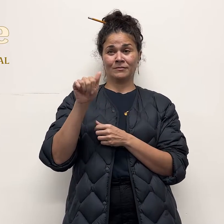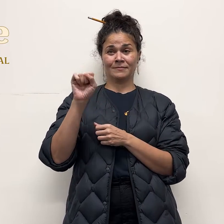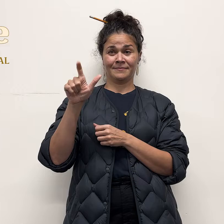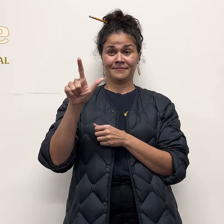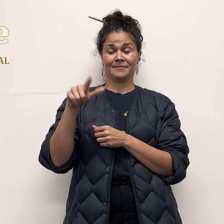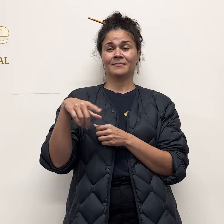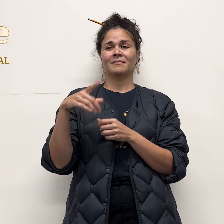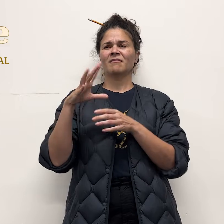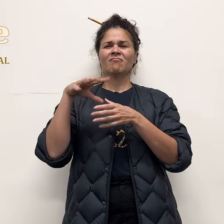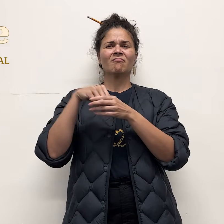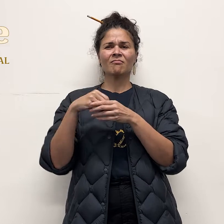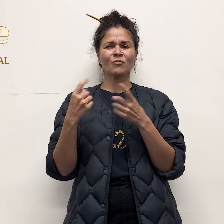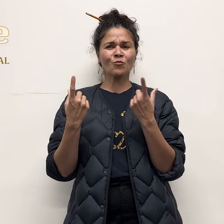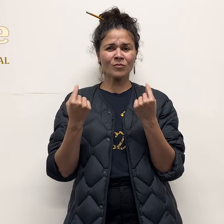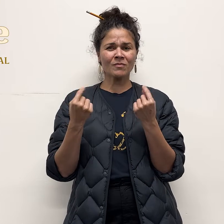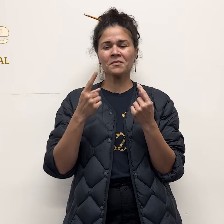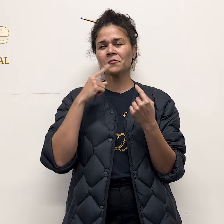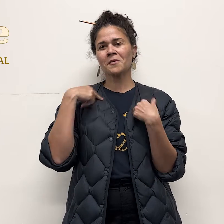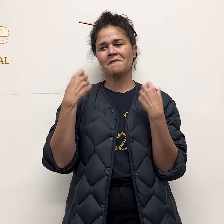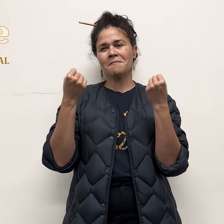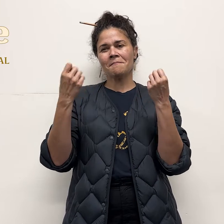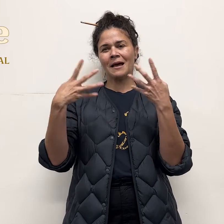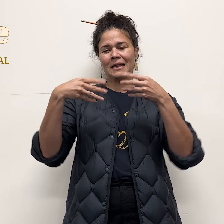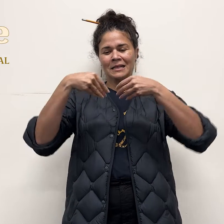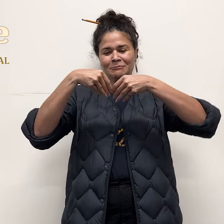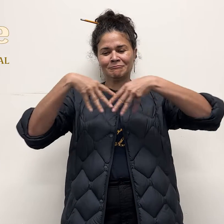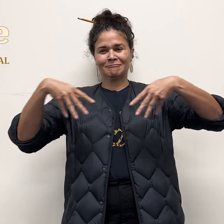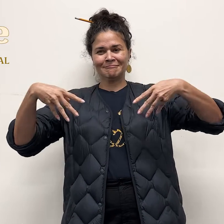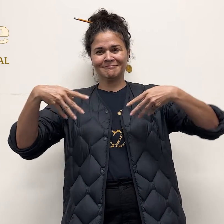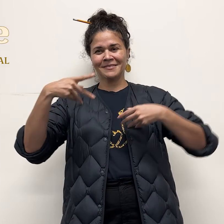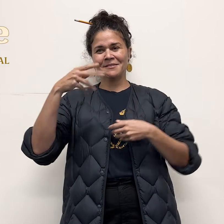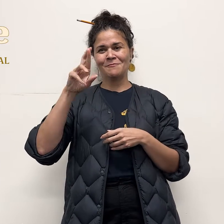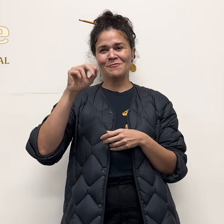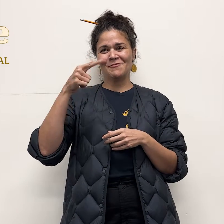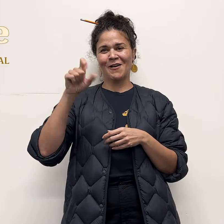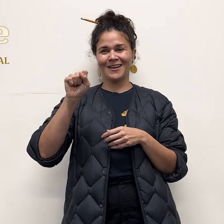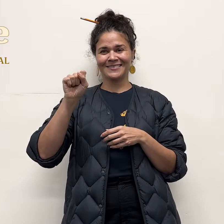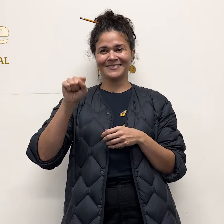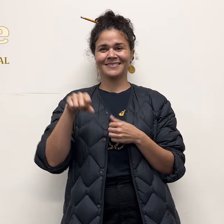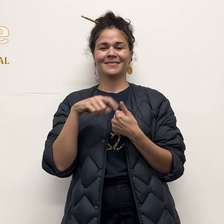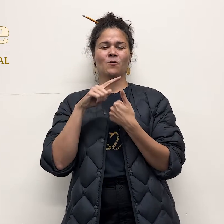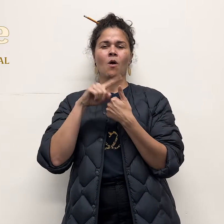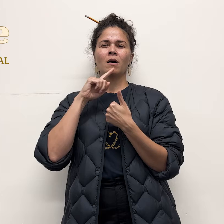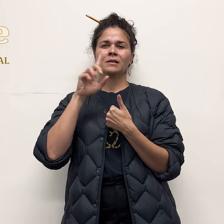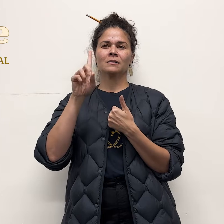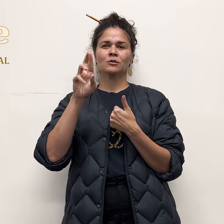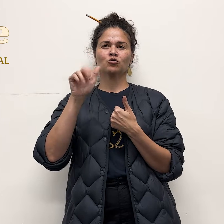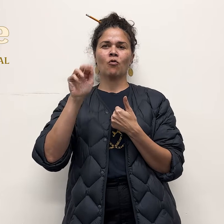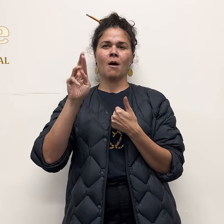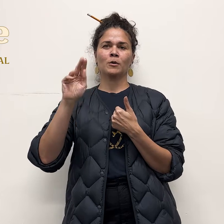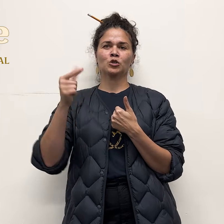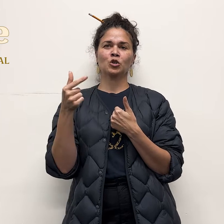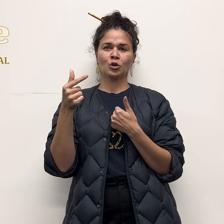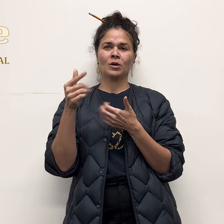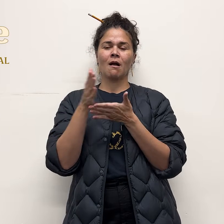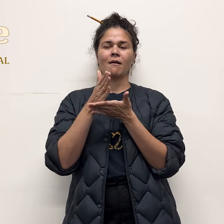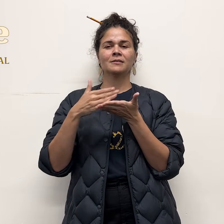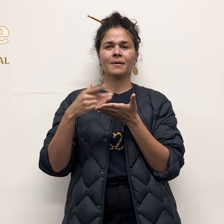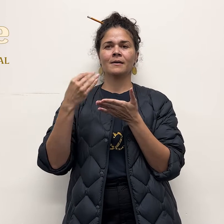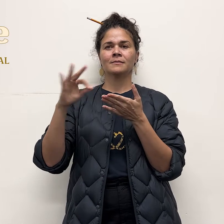of Artistic Sign Language has many prongs to it. One is that I function as a dramaturg,